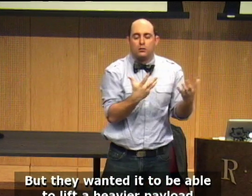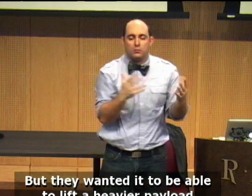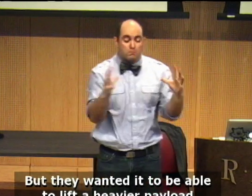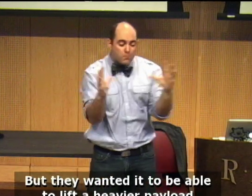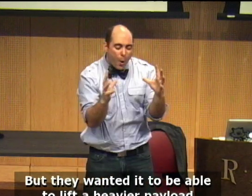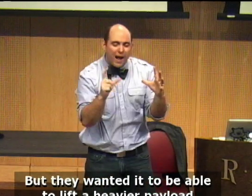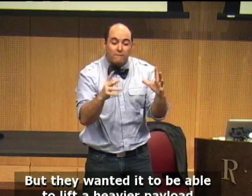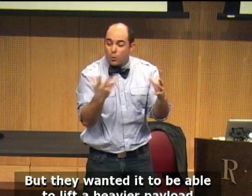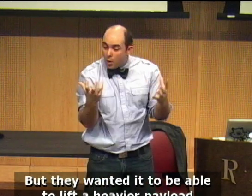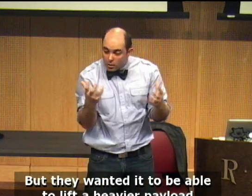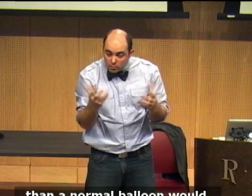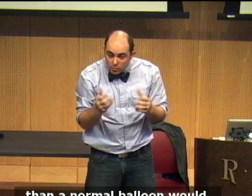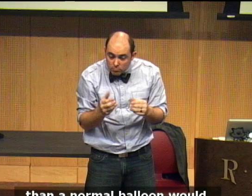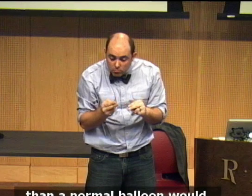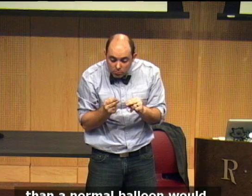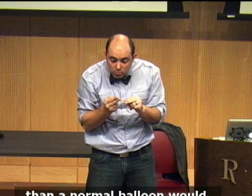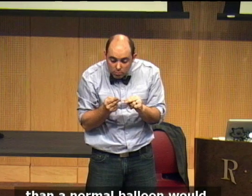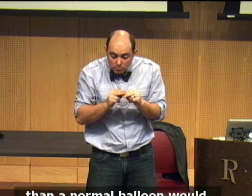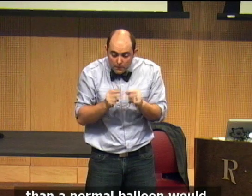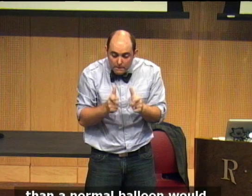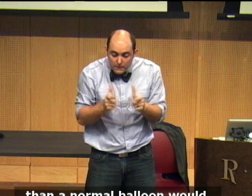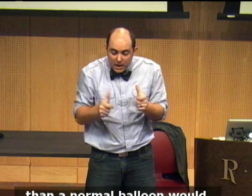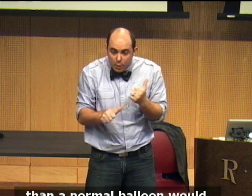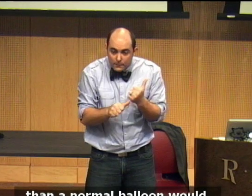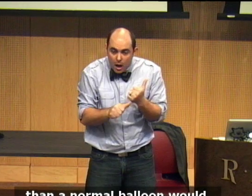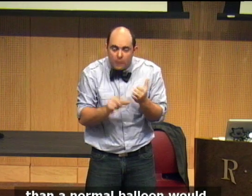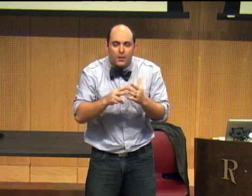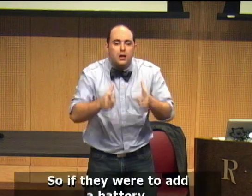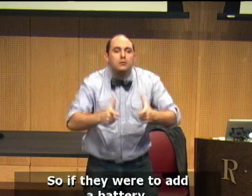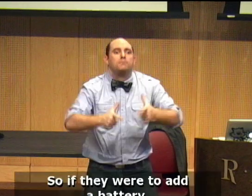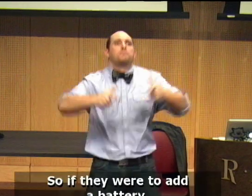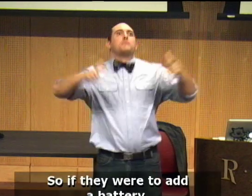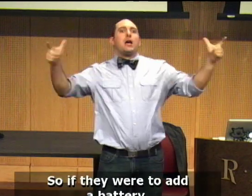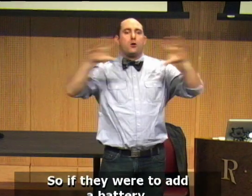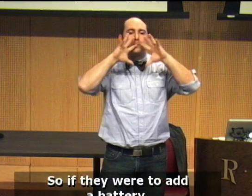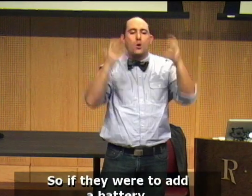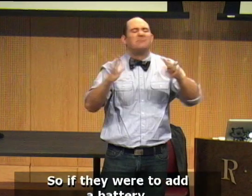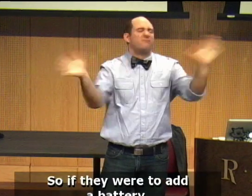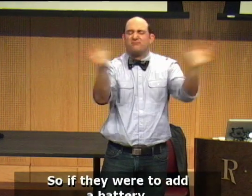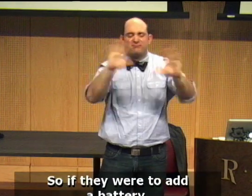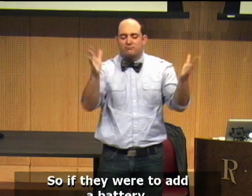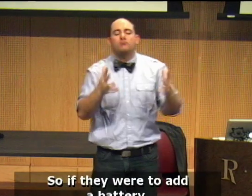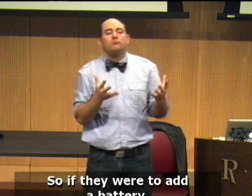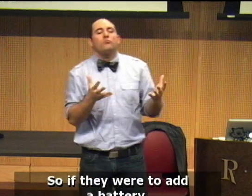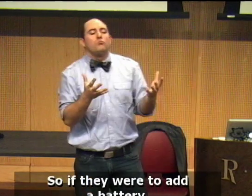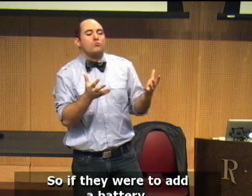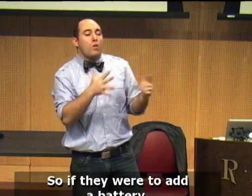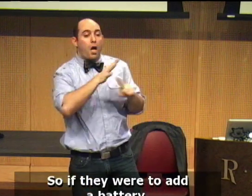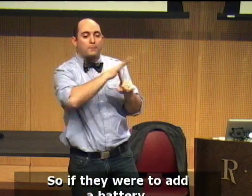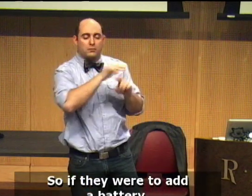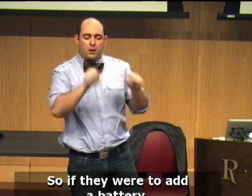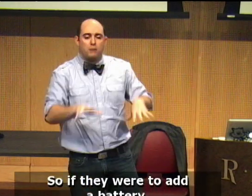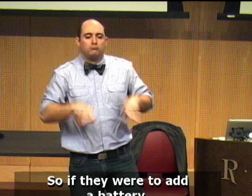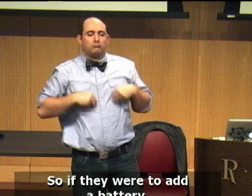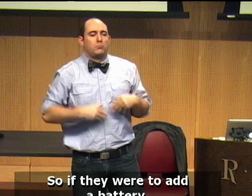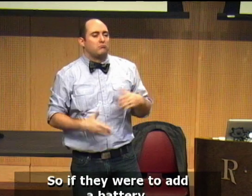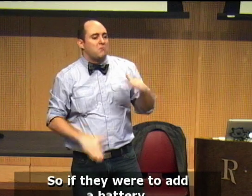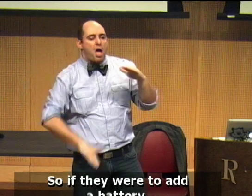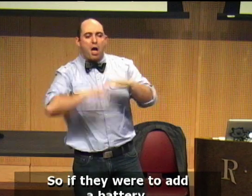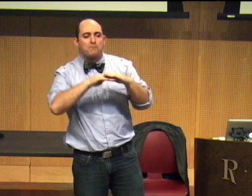heavier payload than a normal balloon would. So if they were to add a battery,